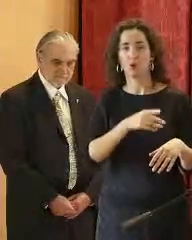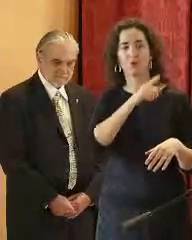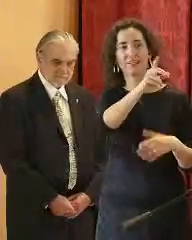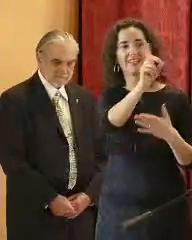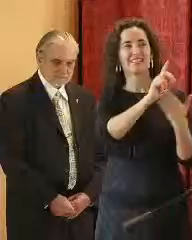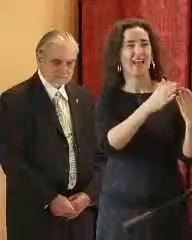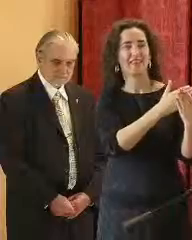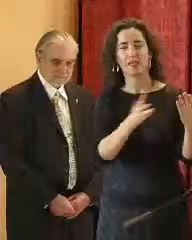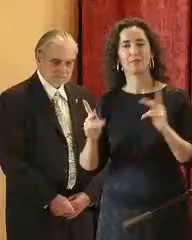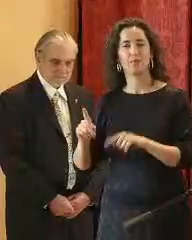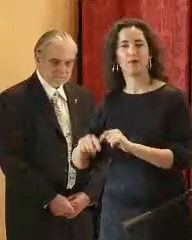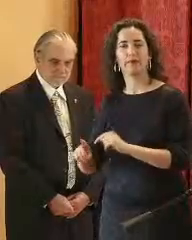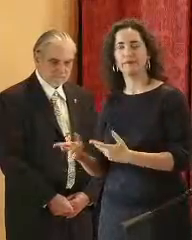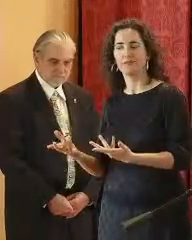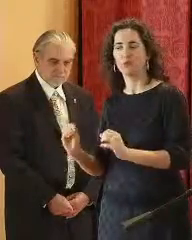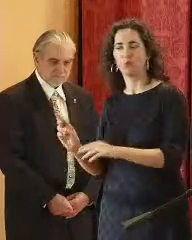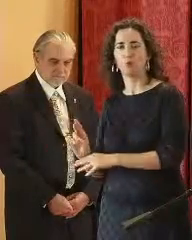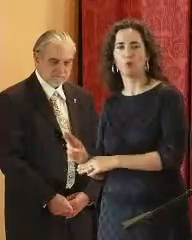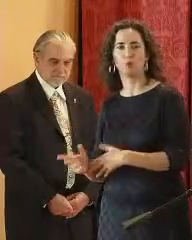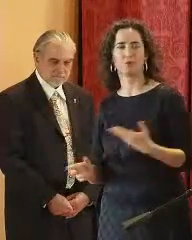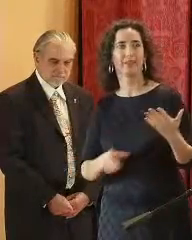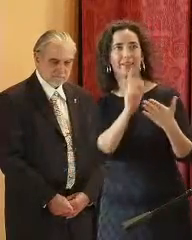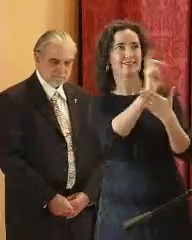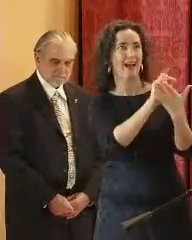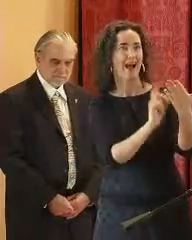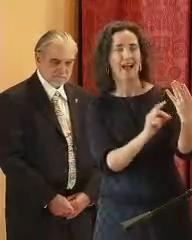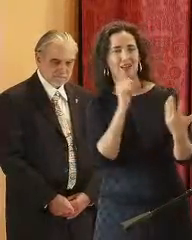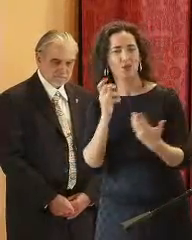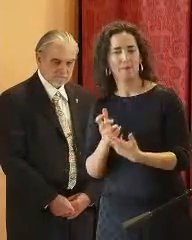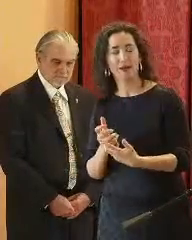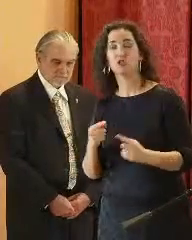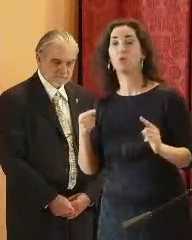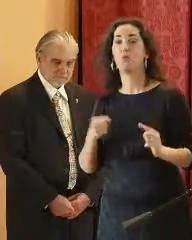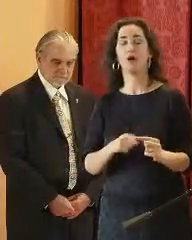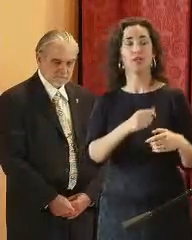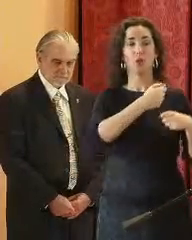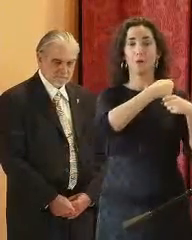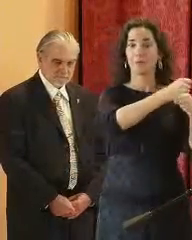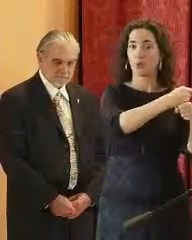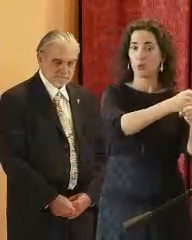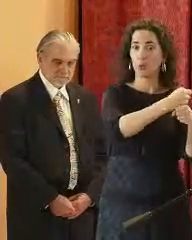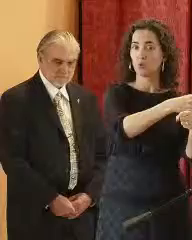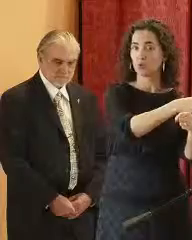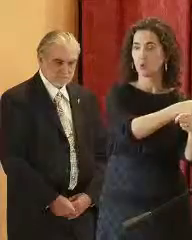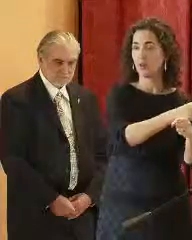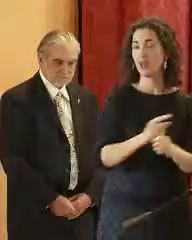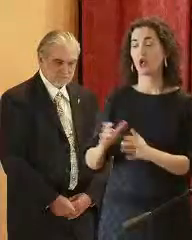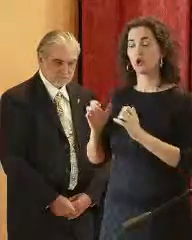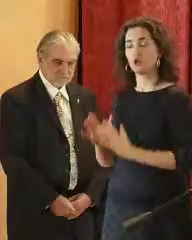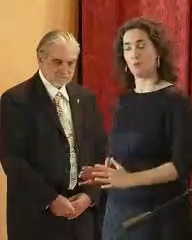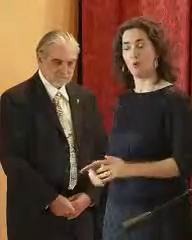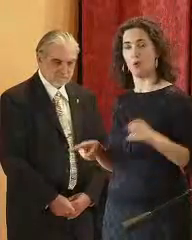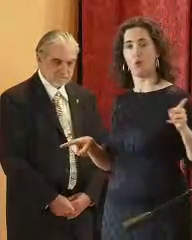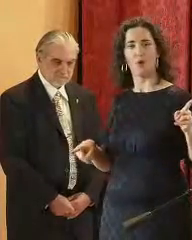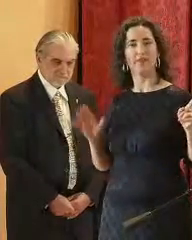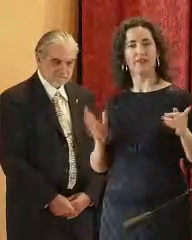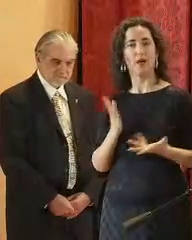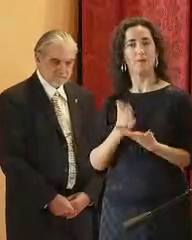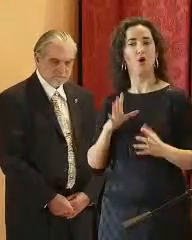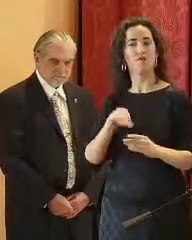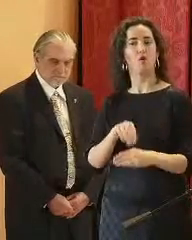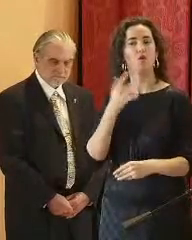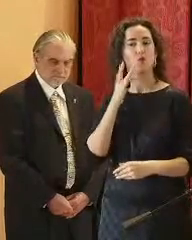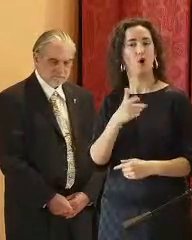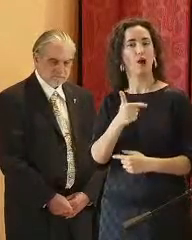things that people don't use. So the idea of producer-consumer is part of the Gold Awards. When I first got